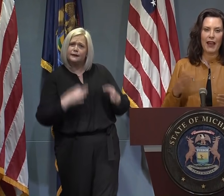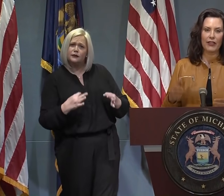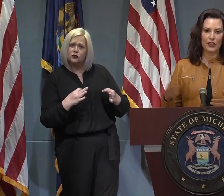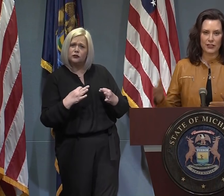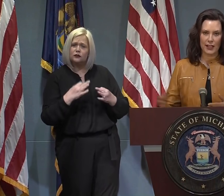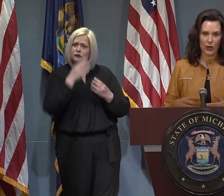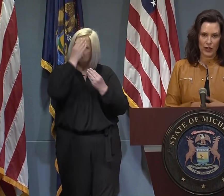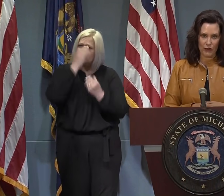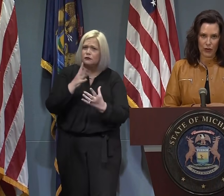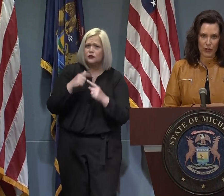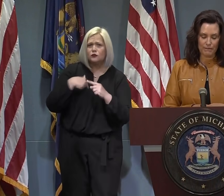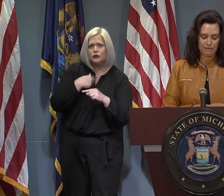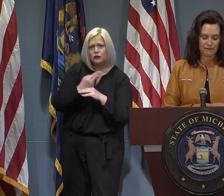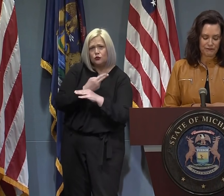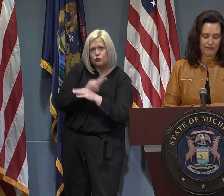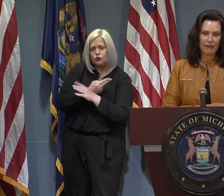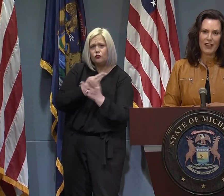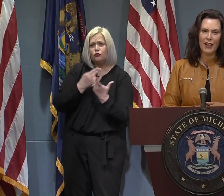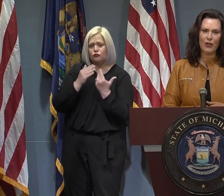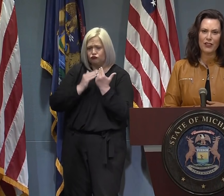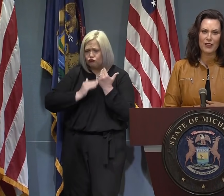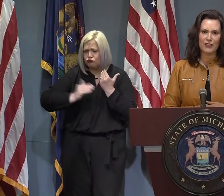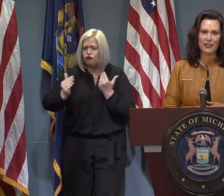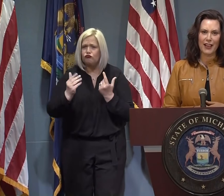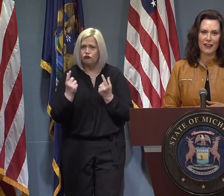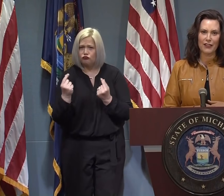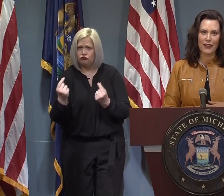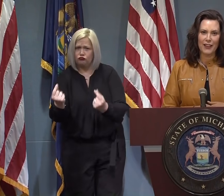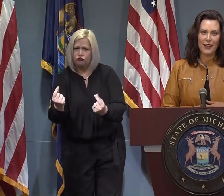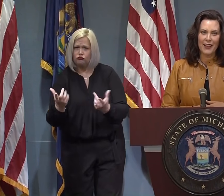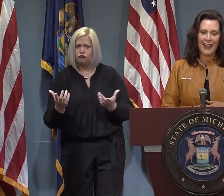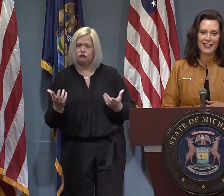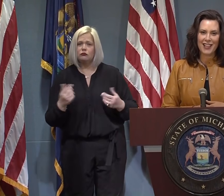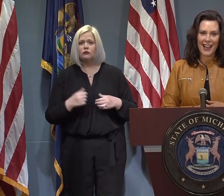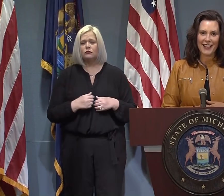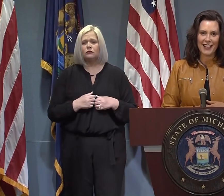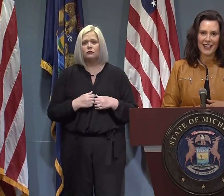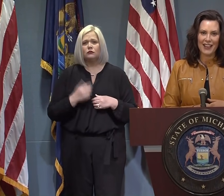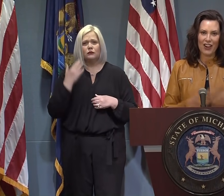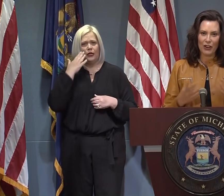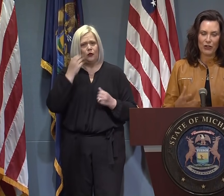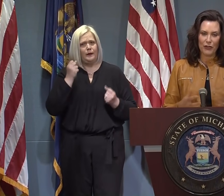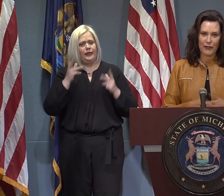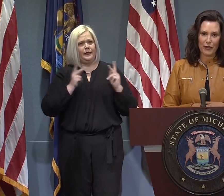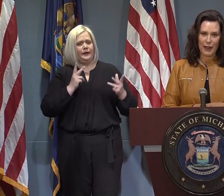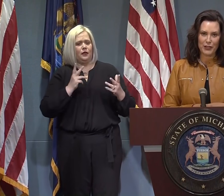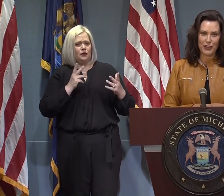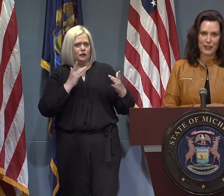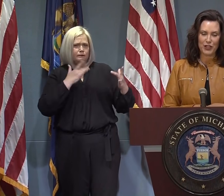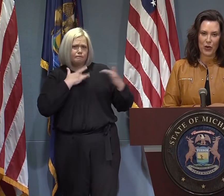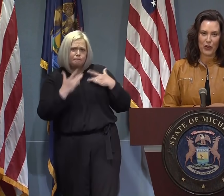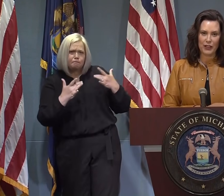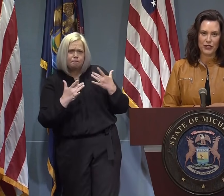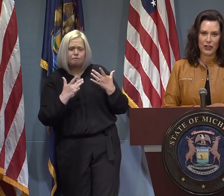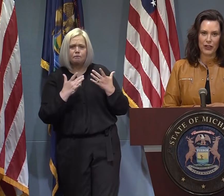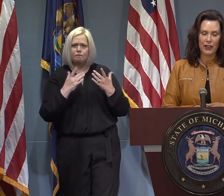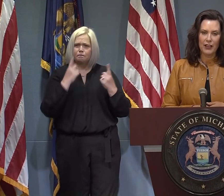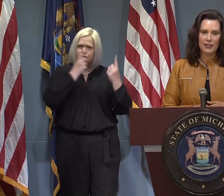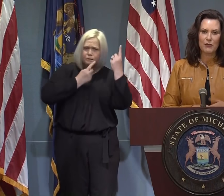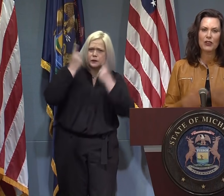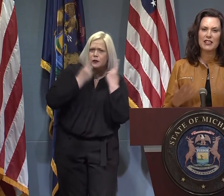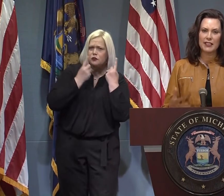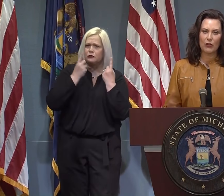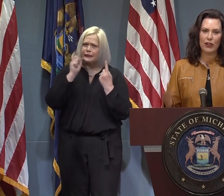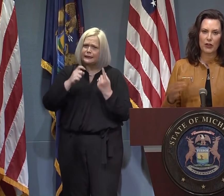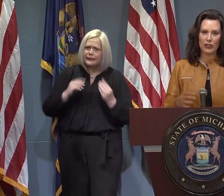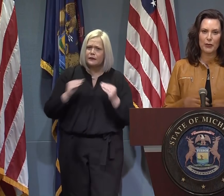what the path looks like going forward. I know that there is a lot of anxiety and hunger for information, and so we're going to share